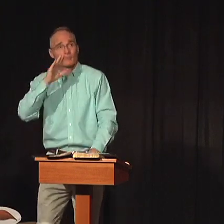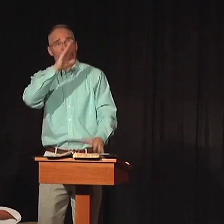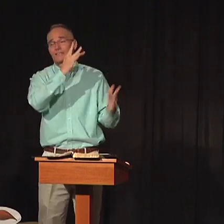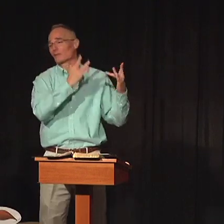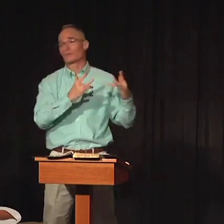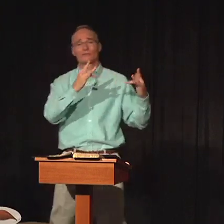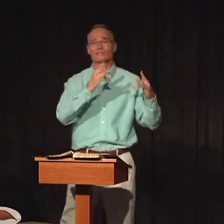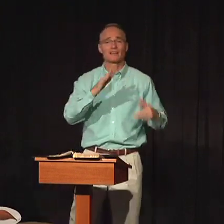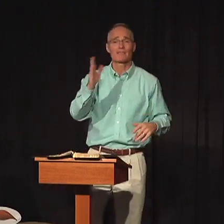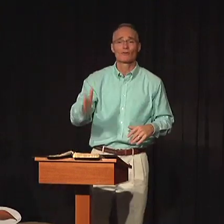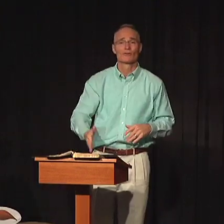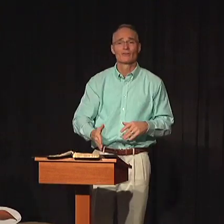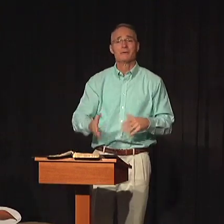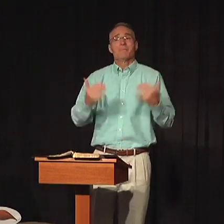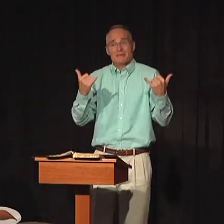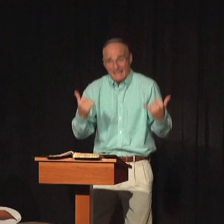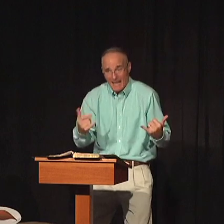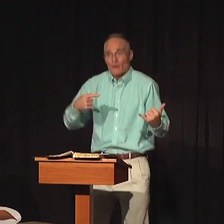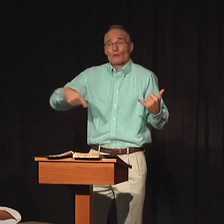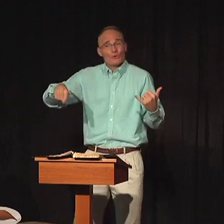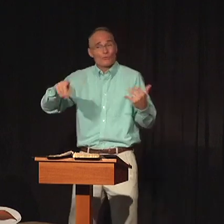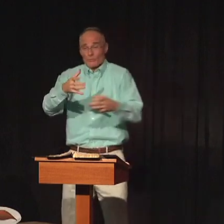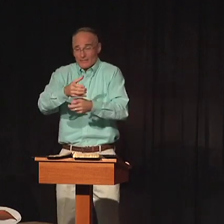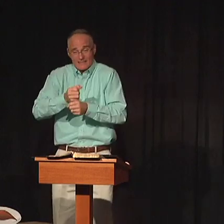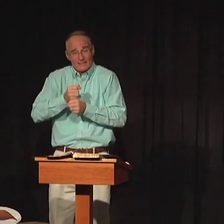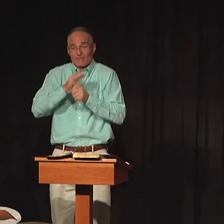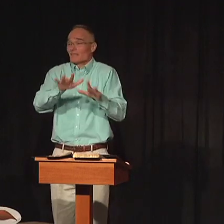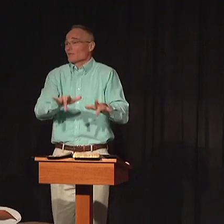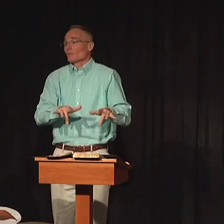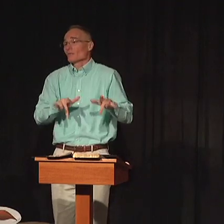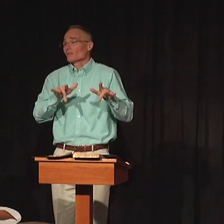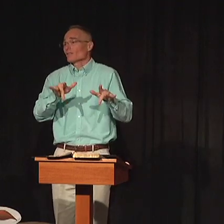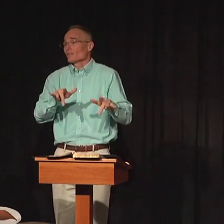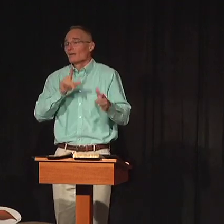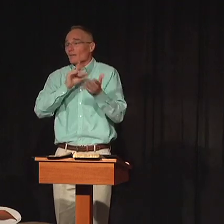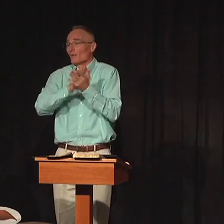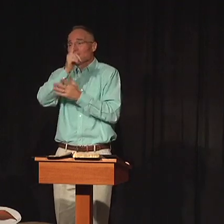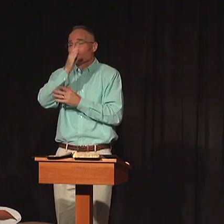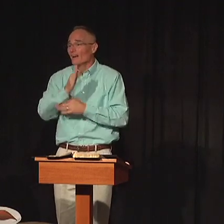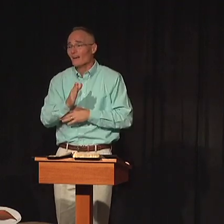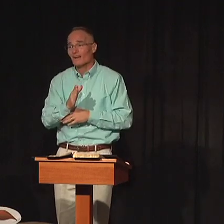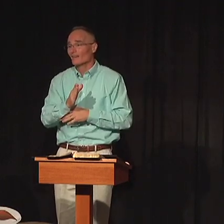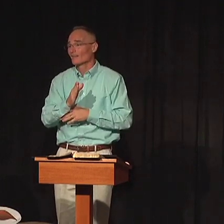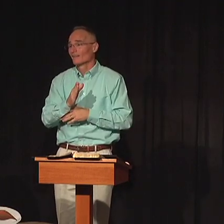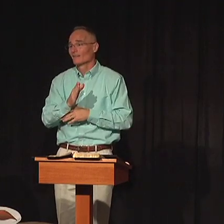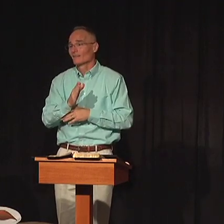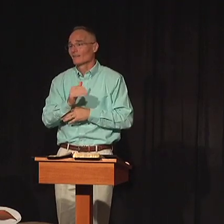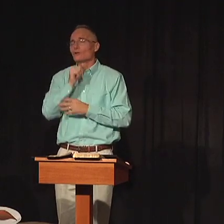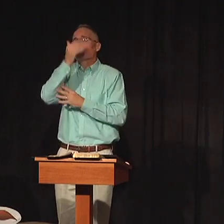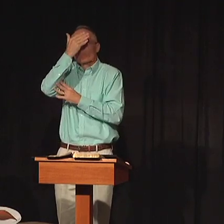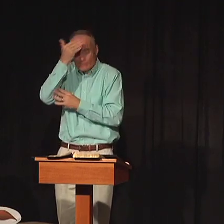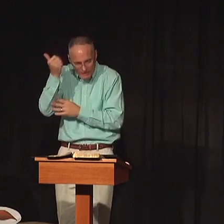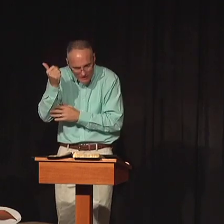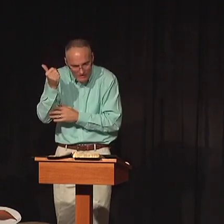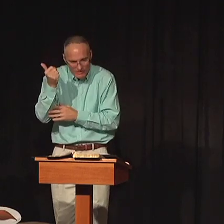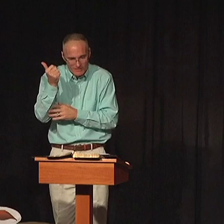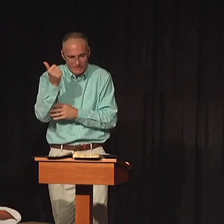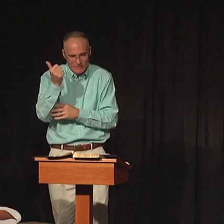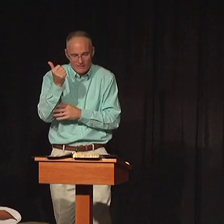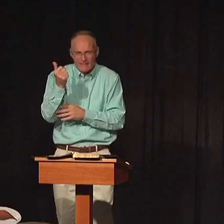Long ago you never received his mercy, but now you receive his mercy. Praise God for that. Don't